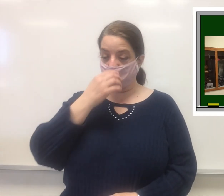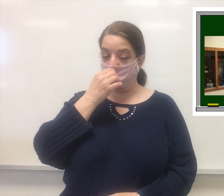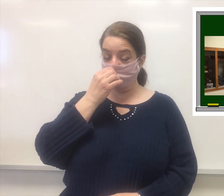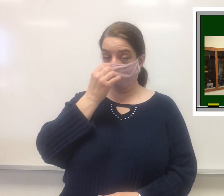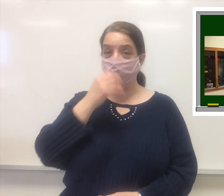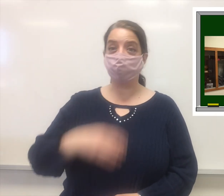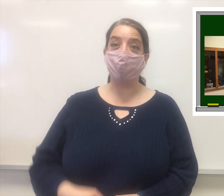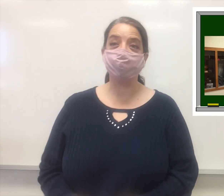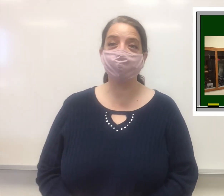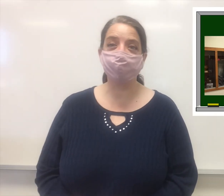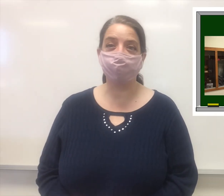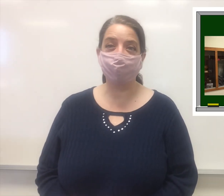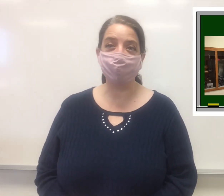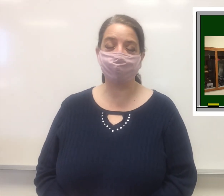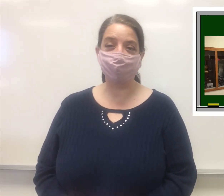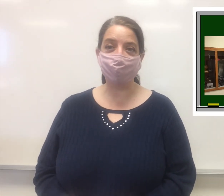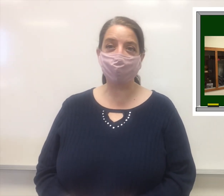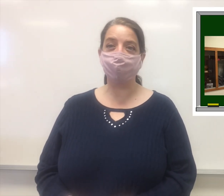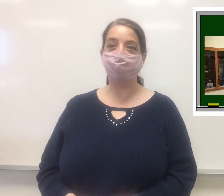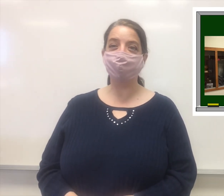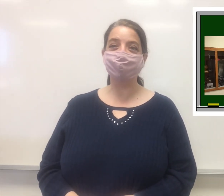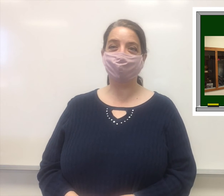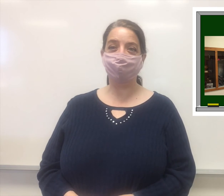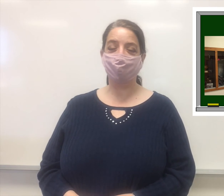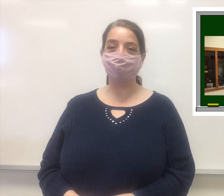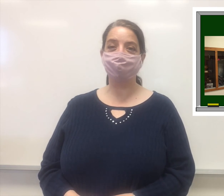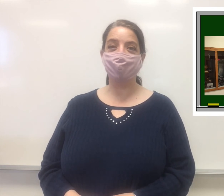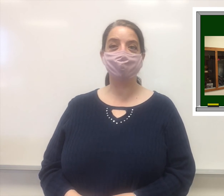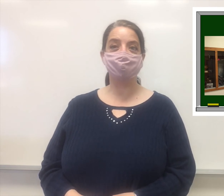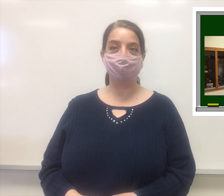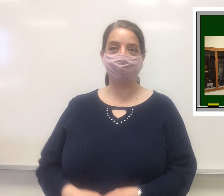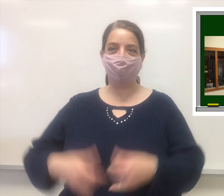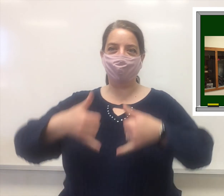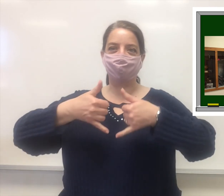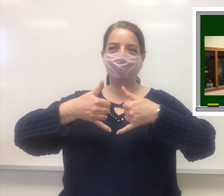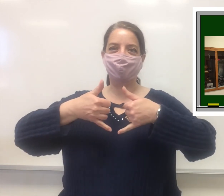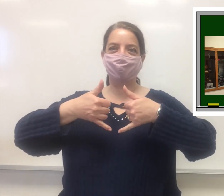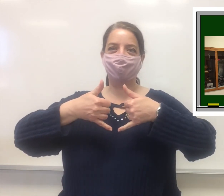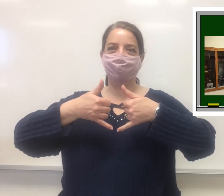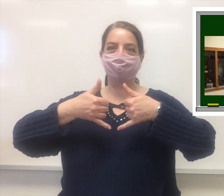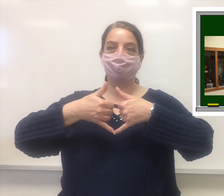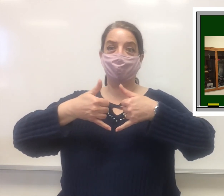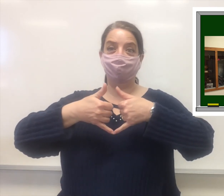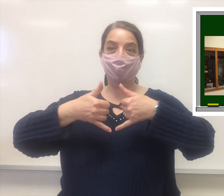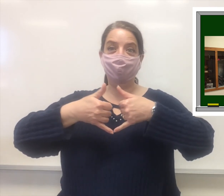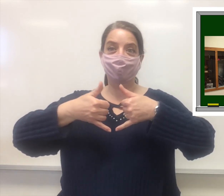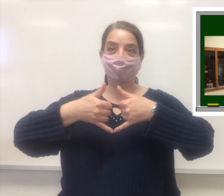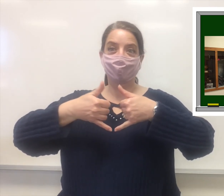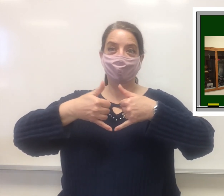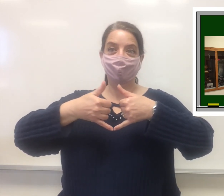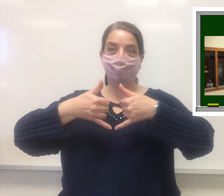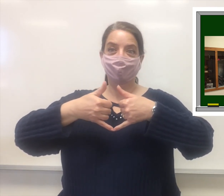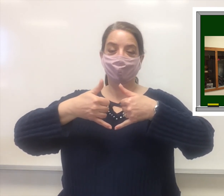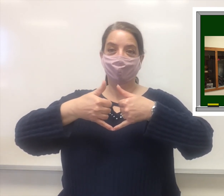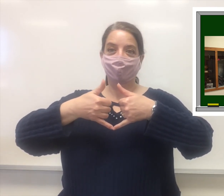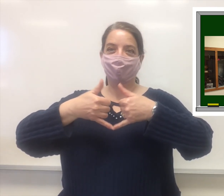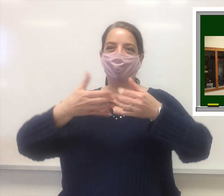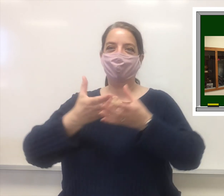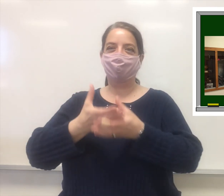When giving directions around this building, an important landmark would be the trophy case. So this is the sign for trophy. Okay, think about